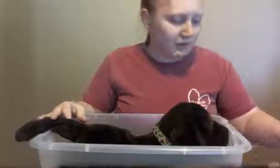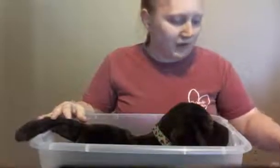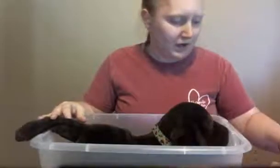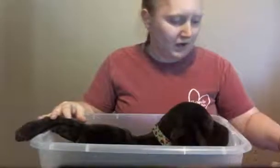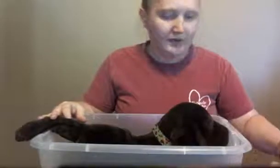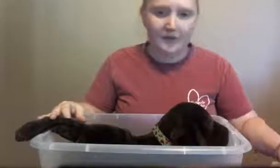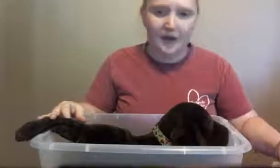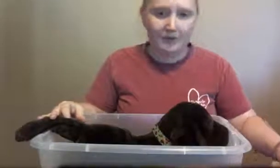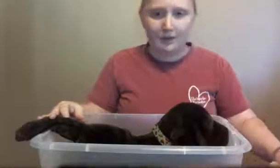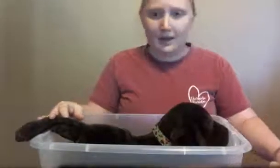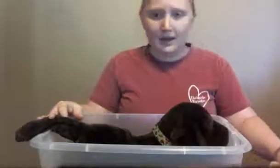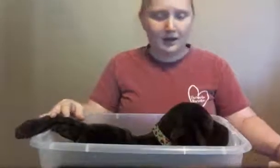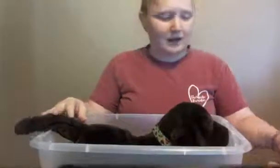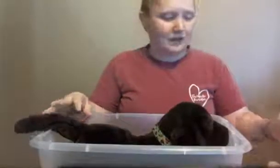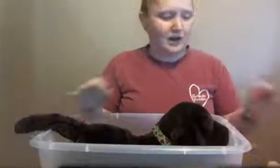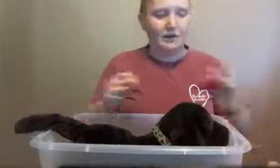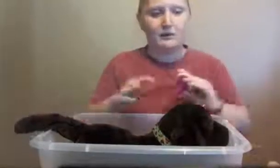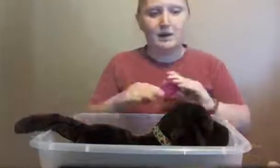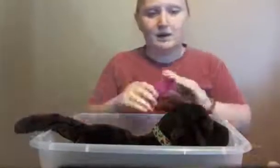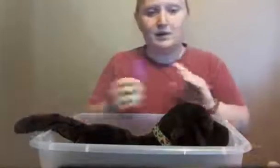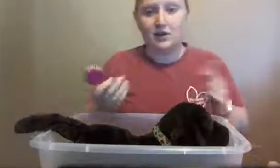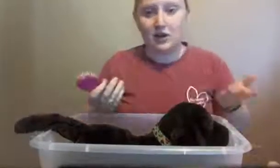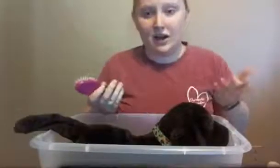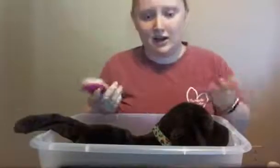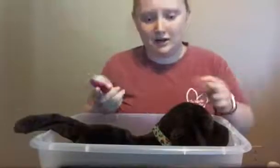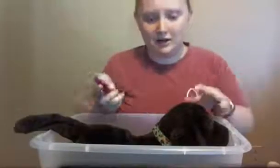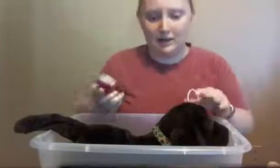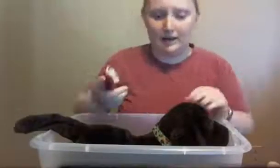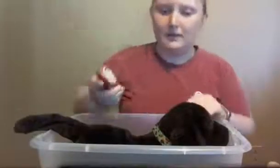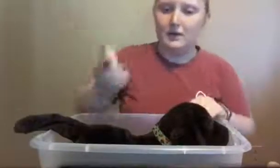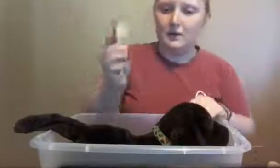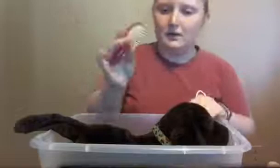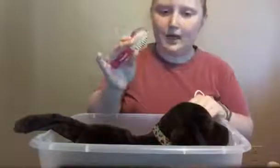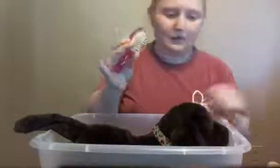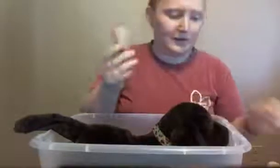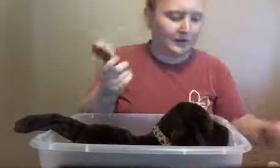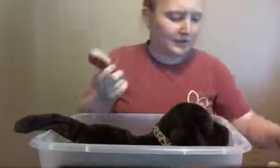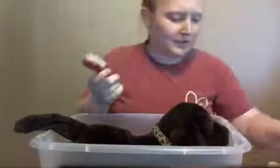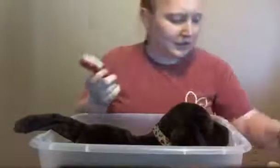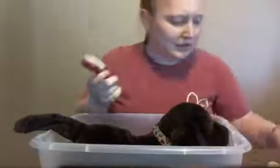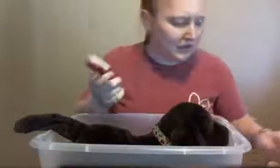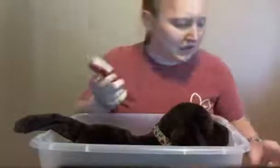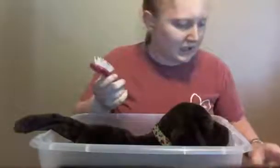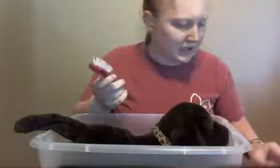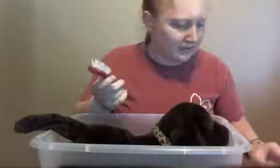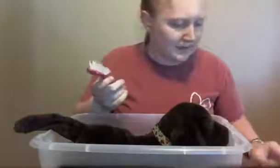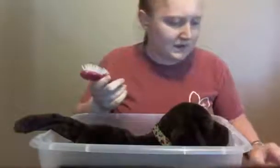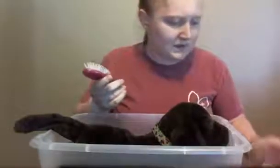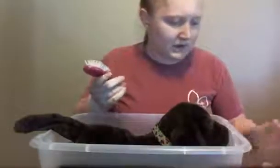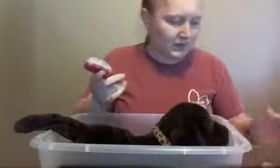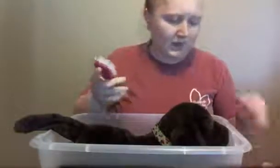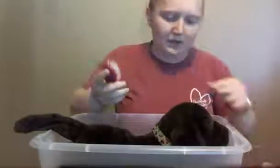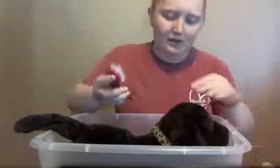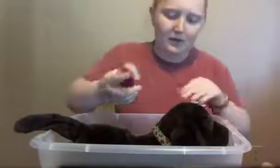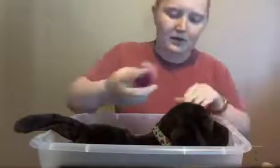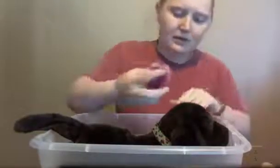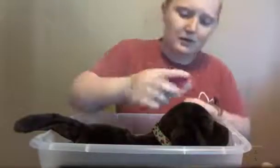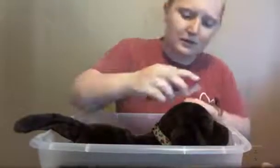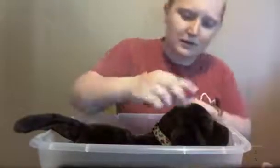brush, because after we have a shower, we need to brush our hair, don't we? So I have this little brush here that I'm going to start with. I'm just